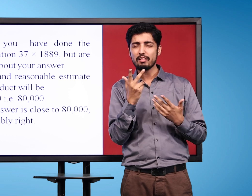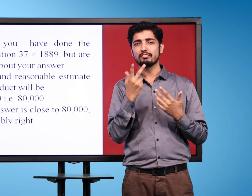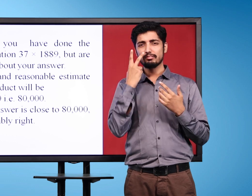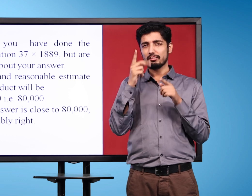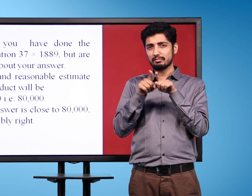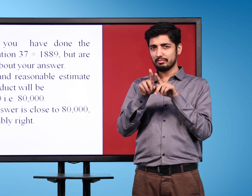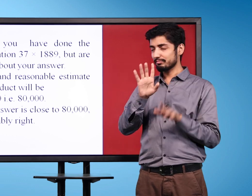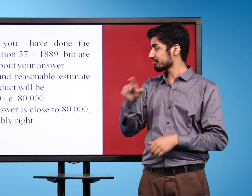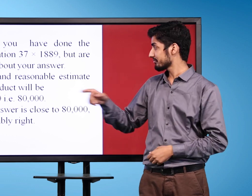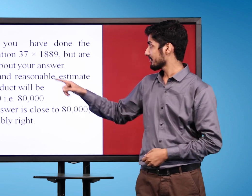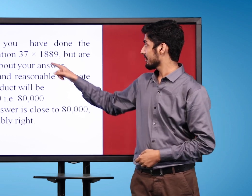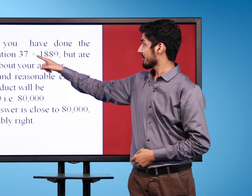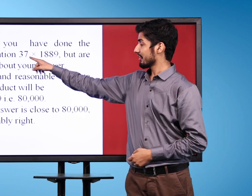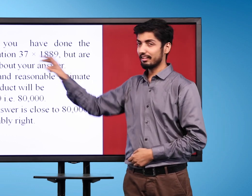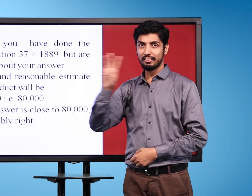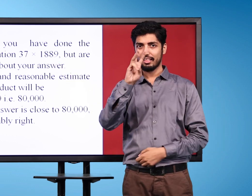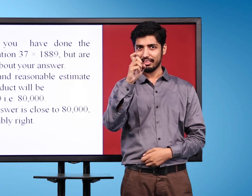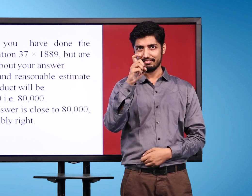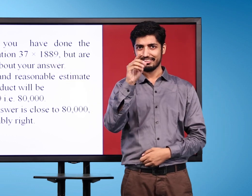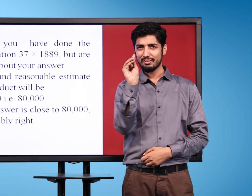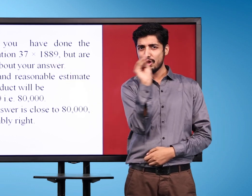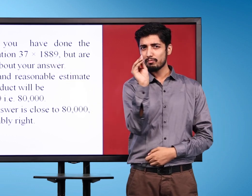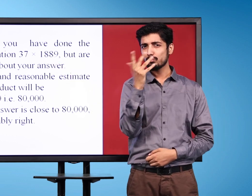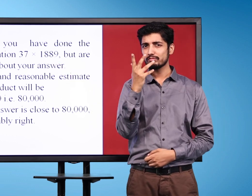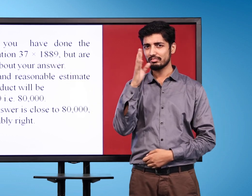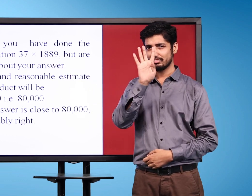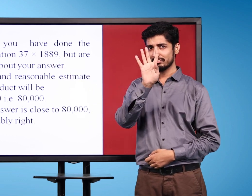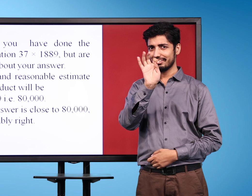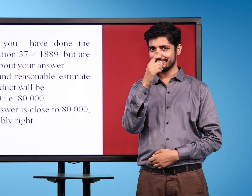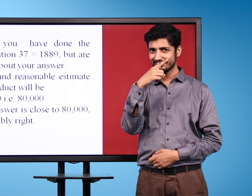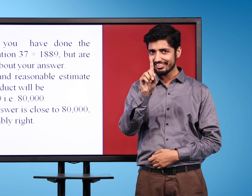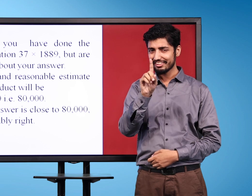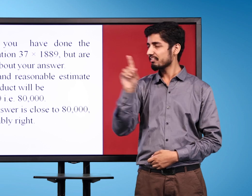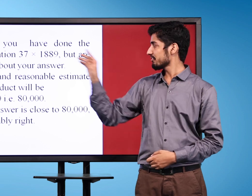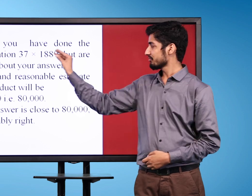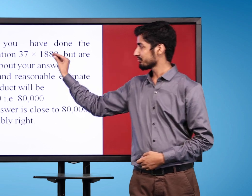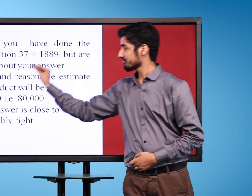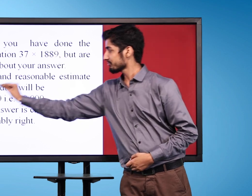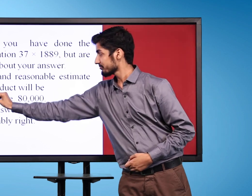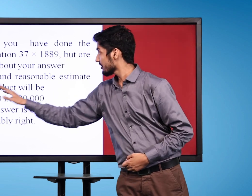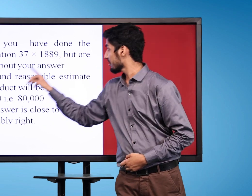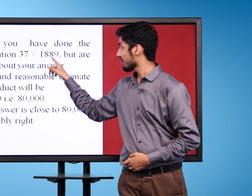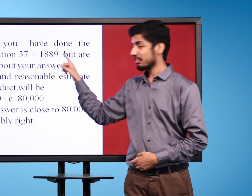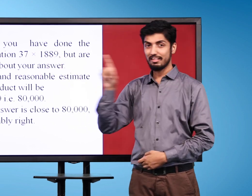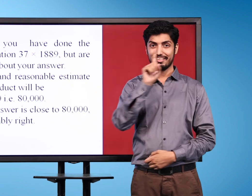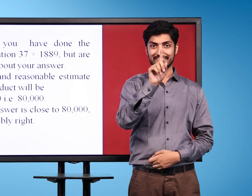A quick and reasonable estimate of the product will be 40 multiplied by 2000, that